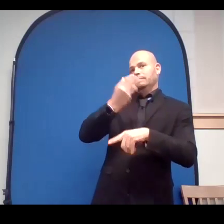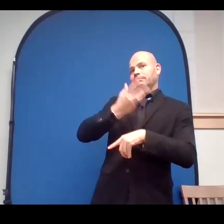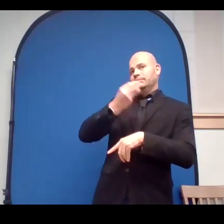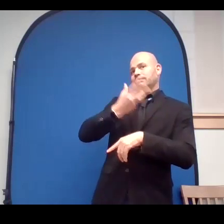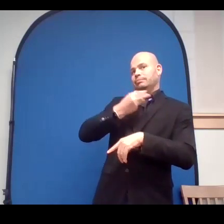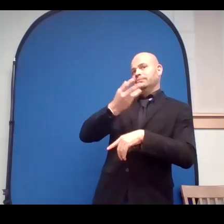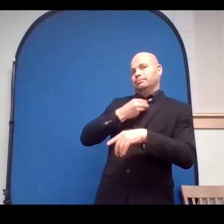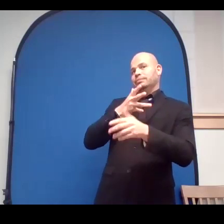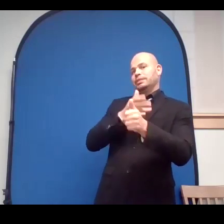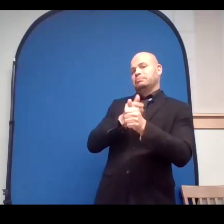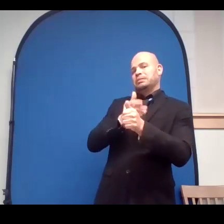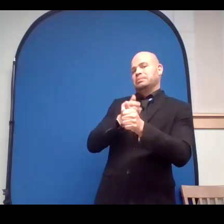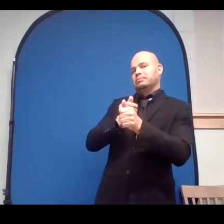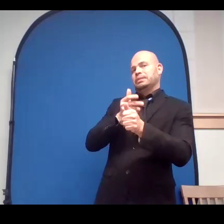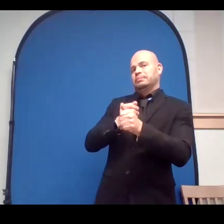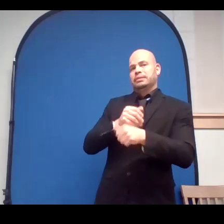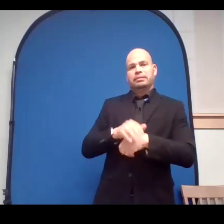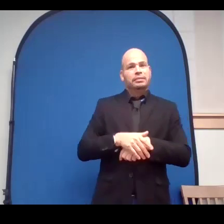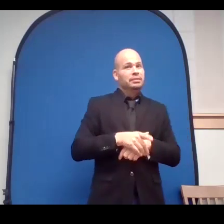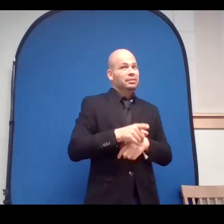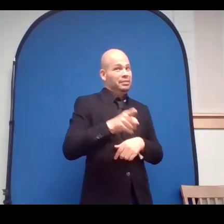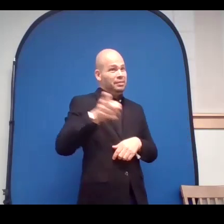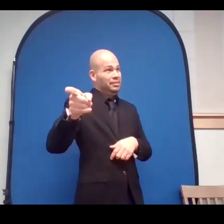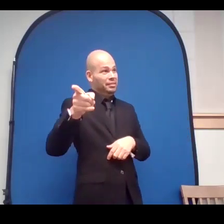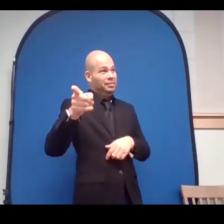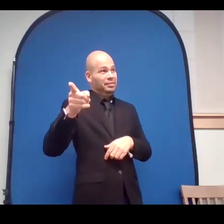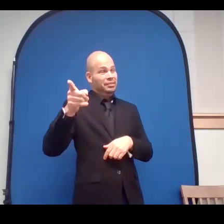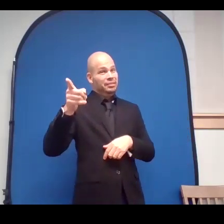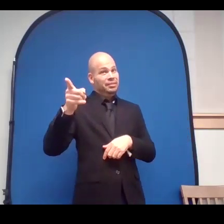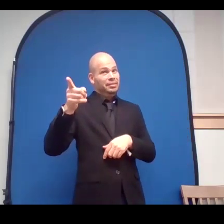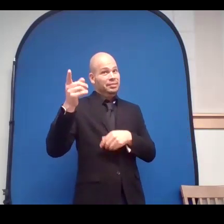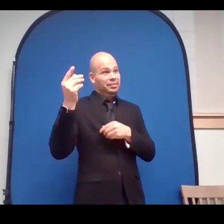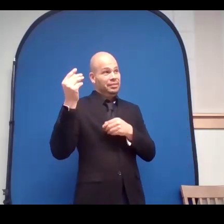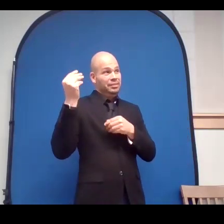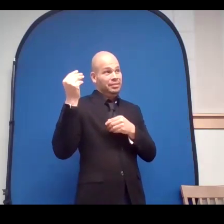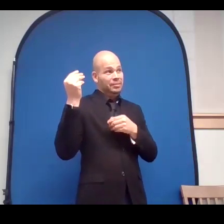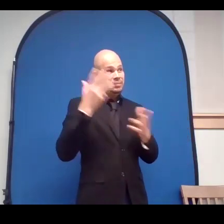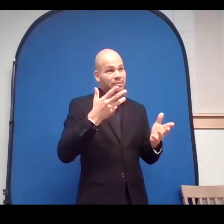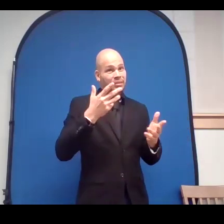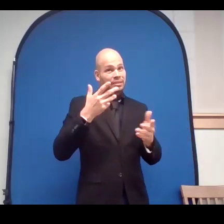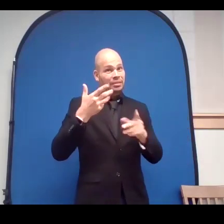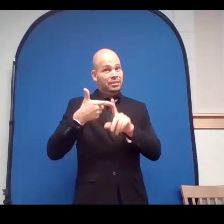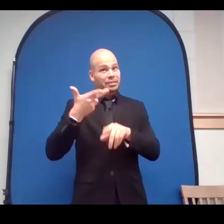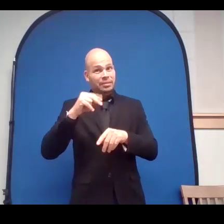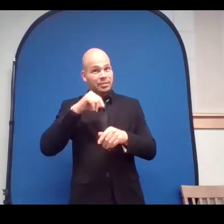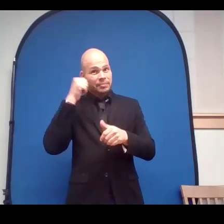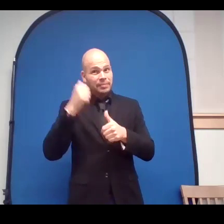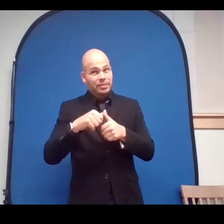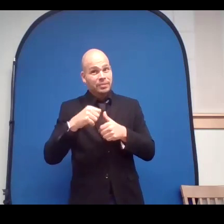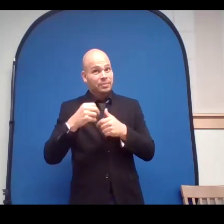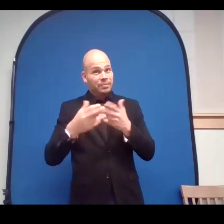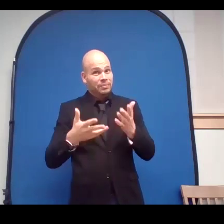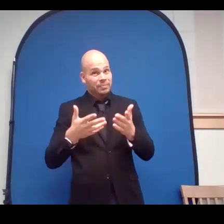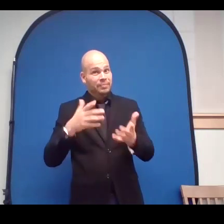guns were out of the house? I cannot recall if he told me that specifically. It was important to you, wasn't it?